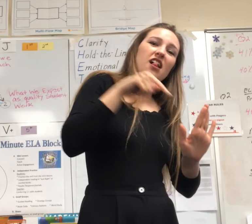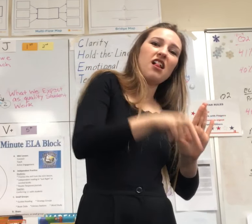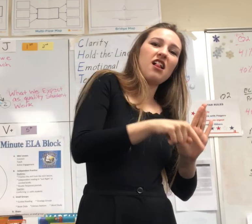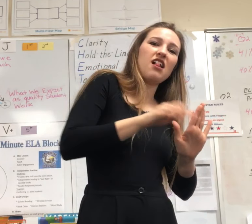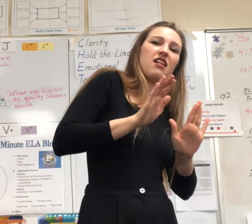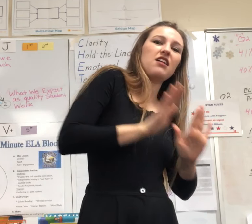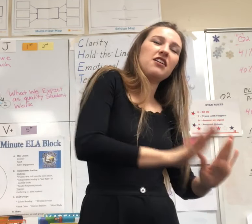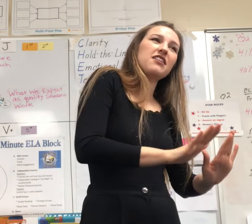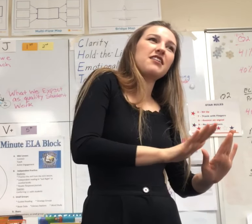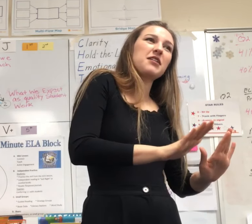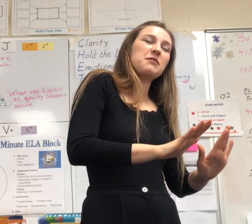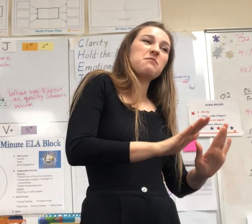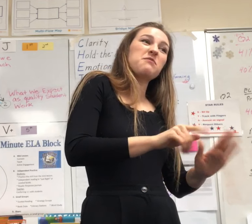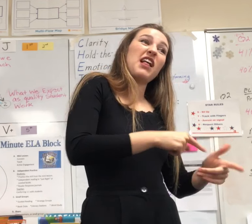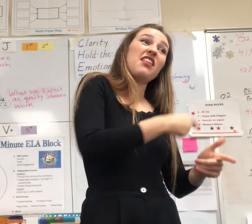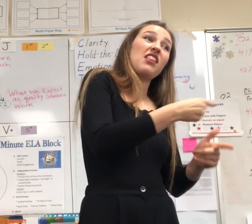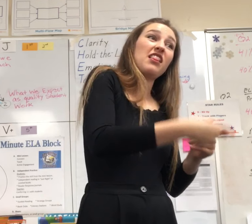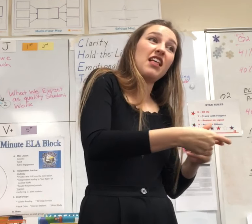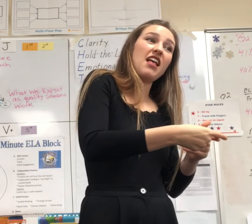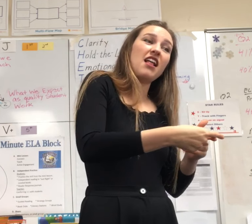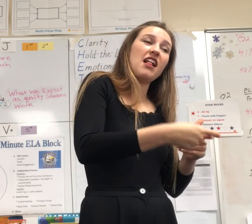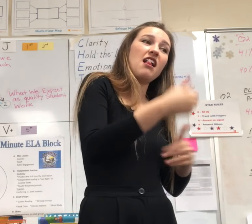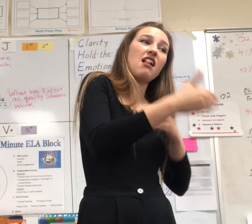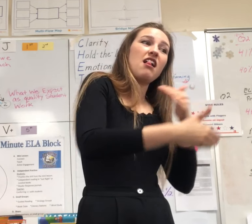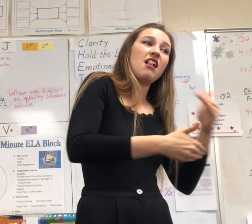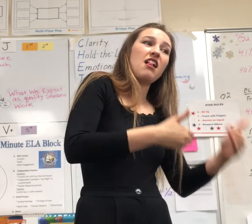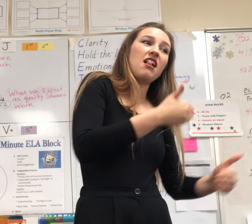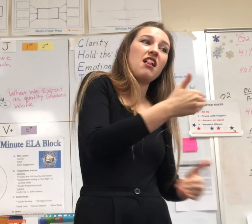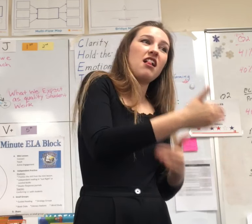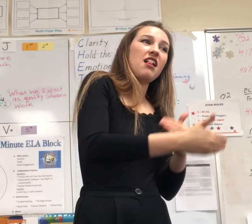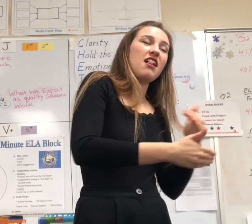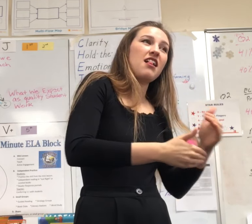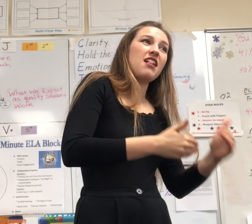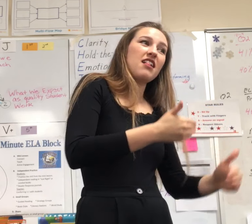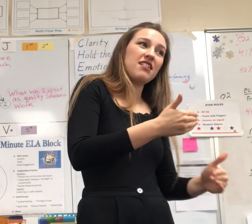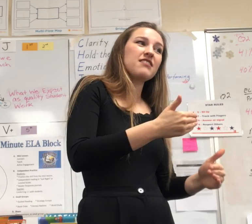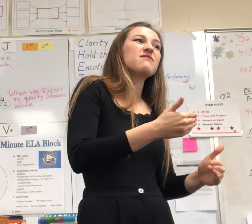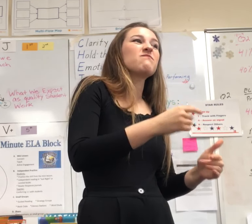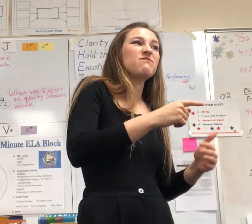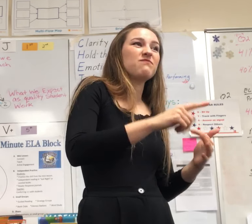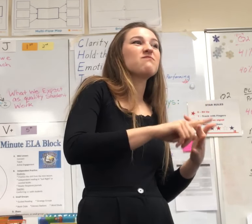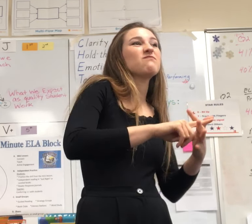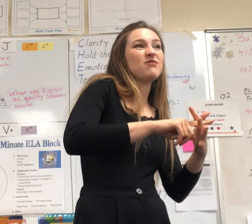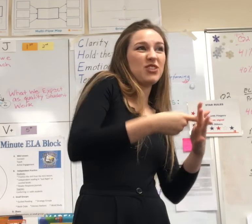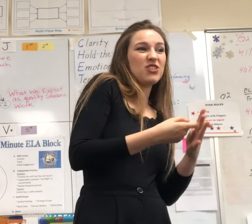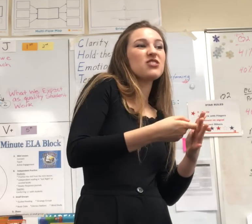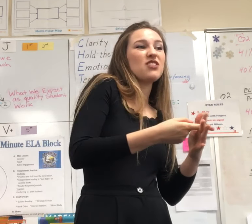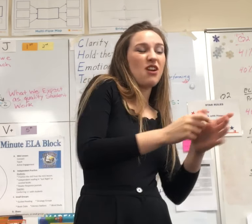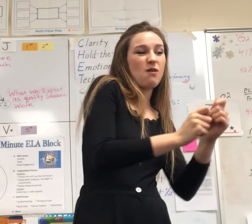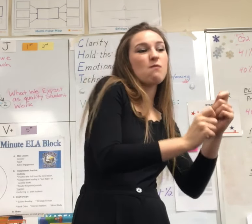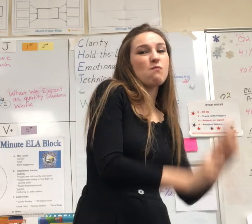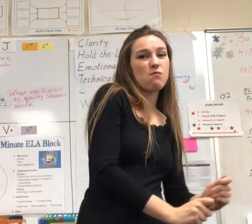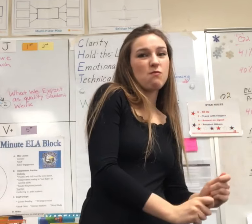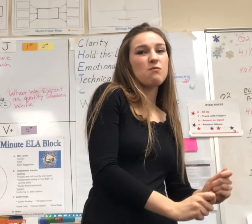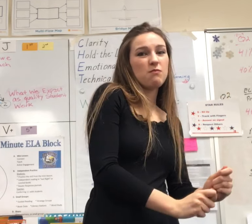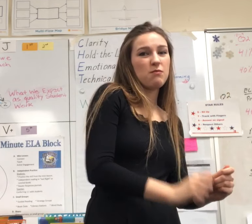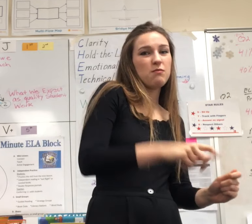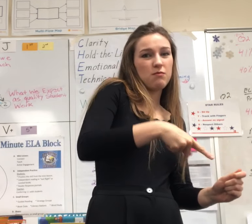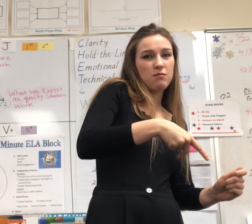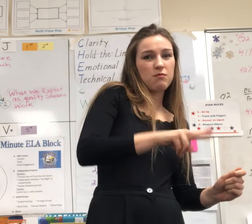but then after it pushes it close to the end of the ramp, it'll start pulling it down. Okay, all right,